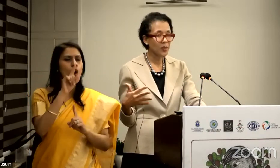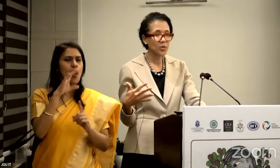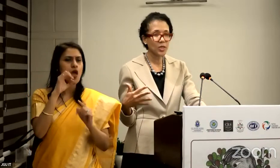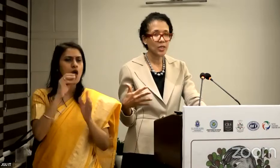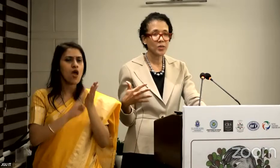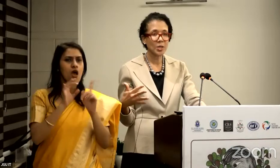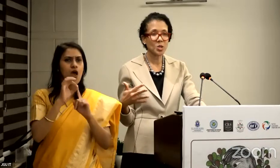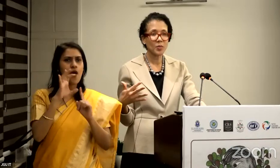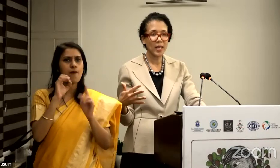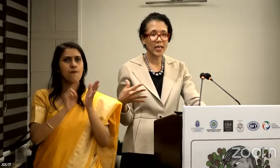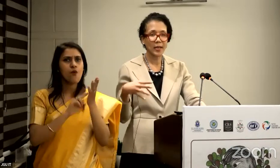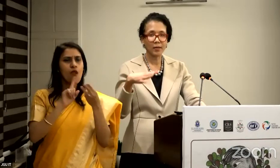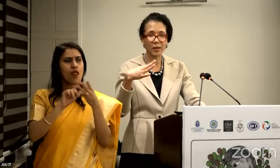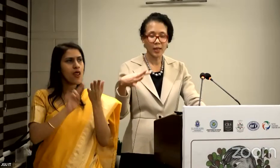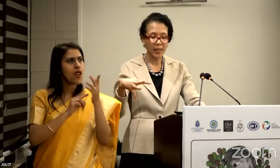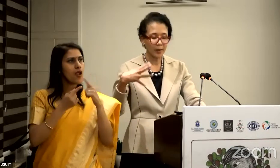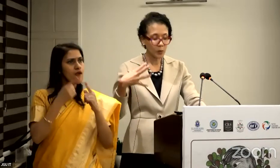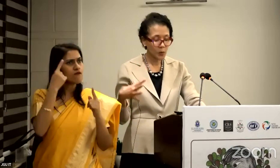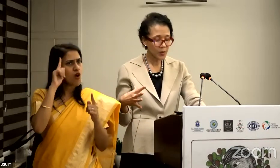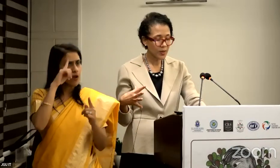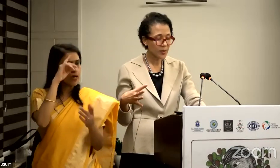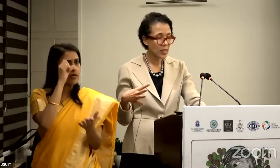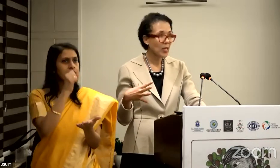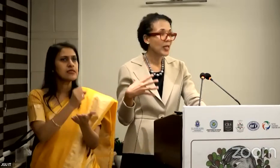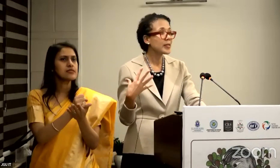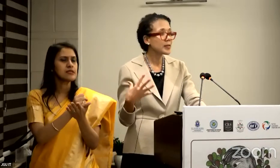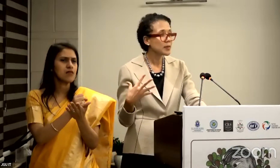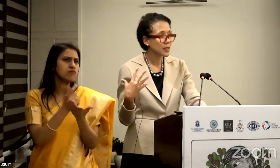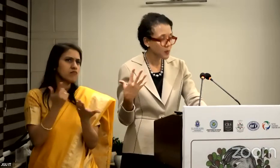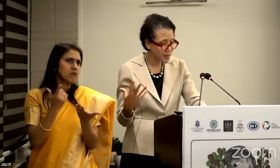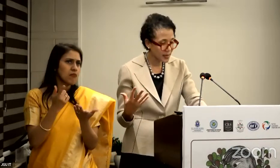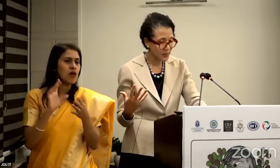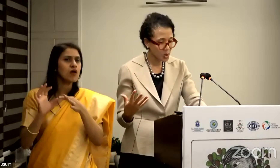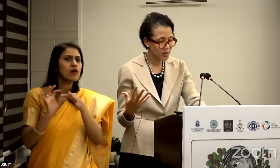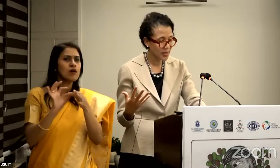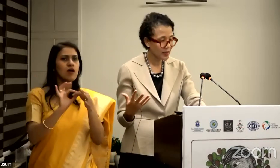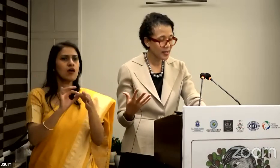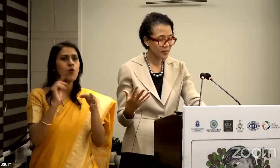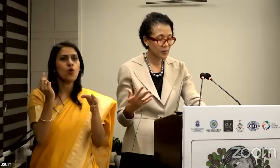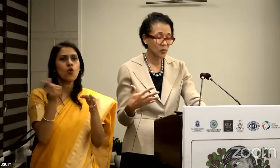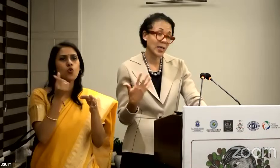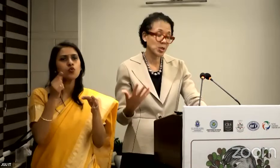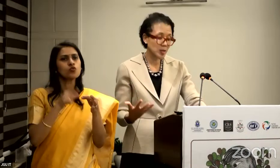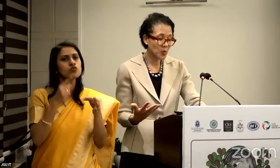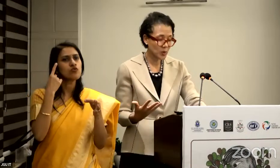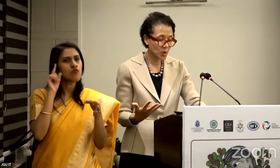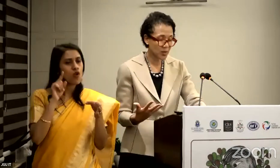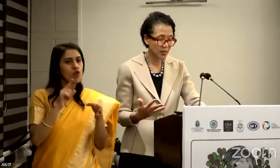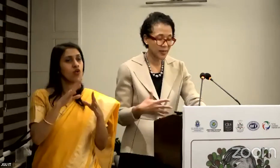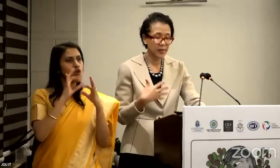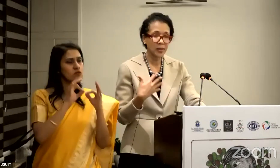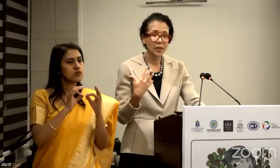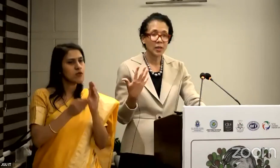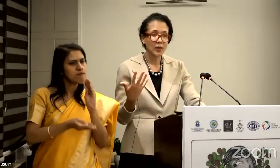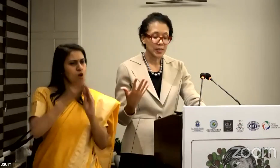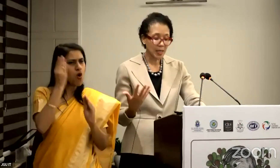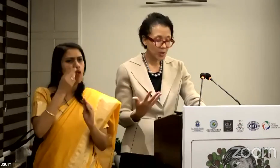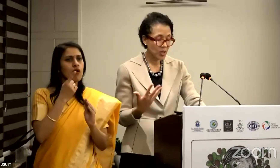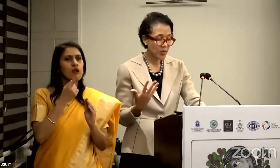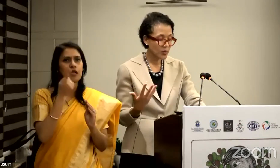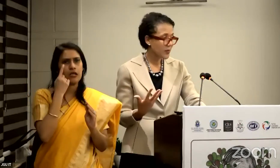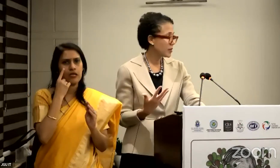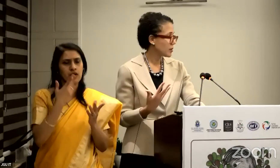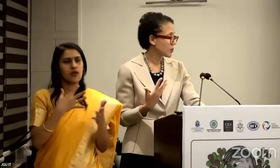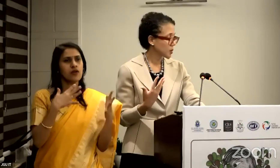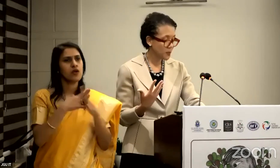of the WTO decision-making rules that is explicitly majoritarian, or actually supermajoritarian. The